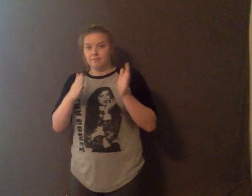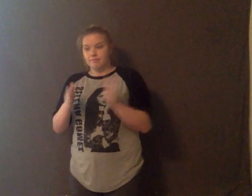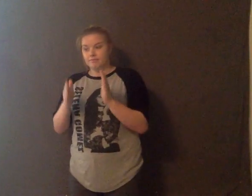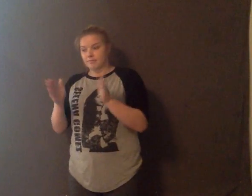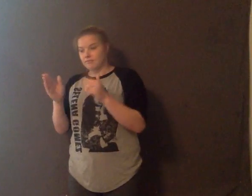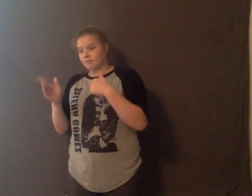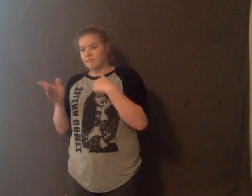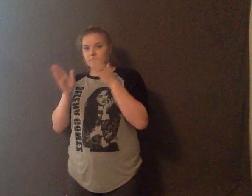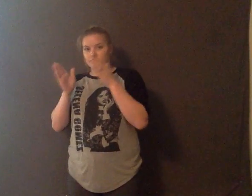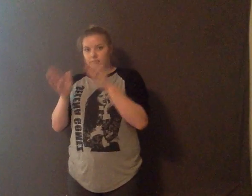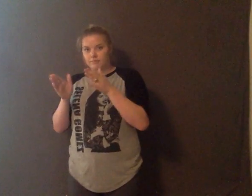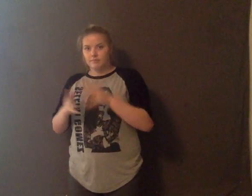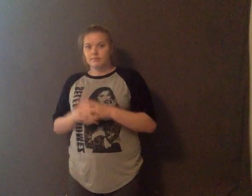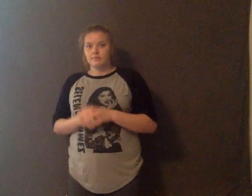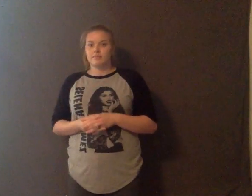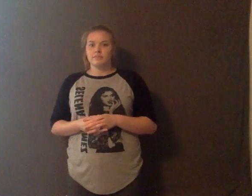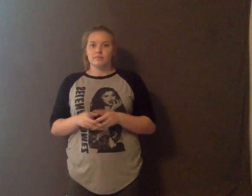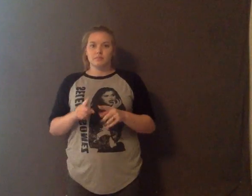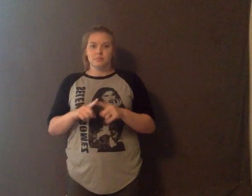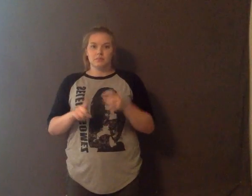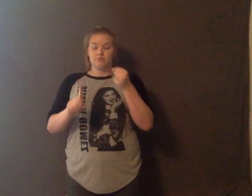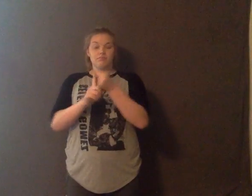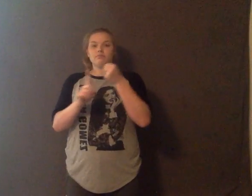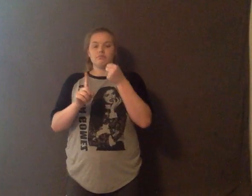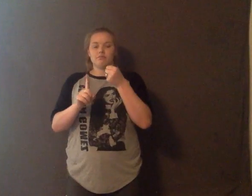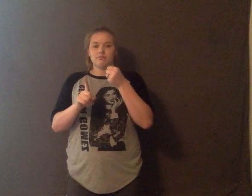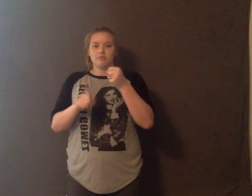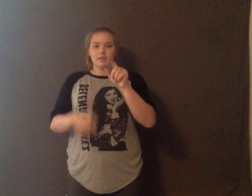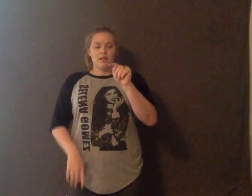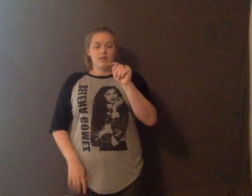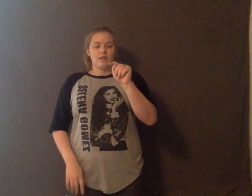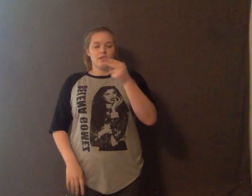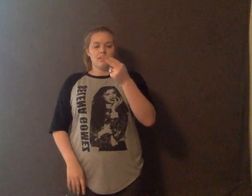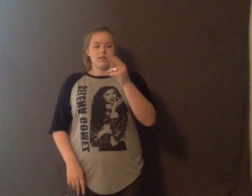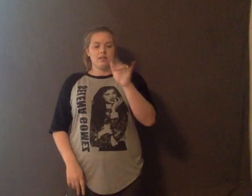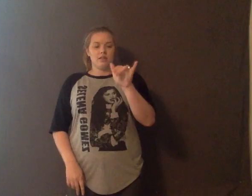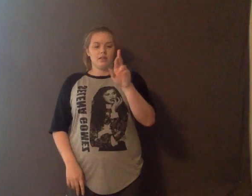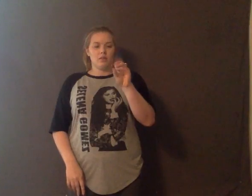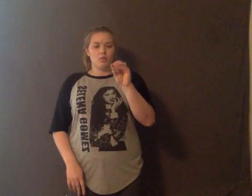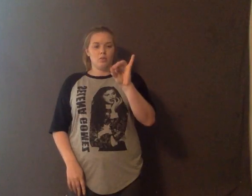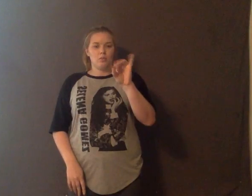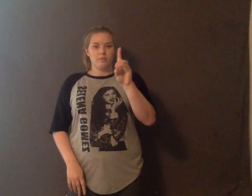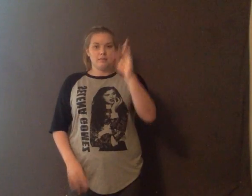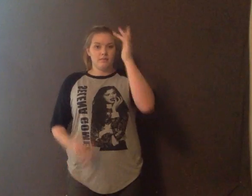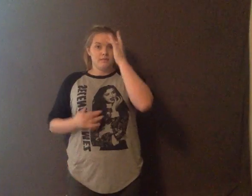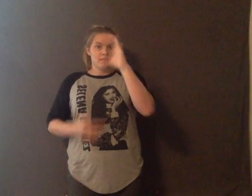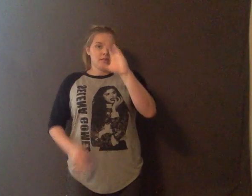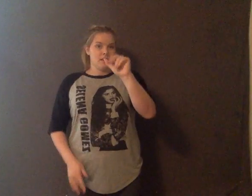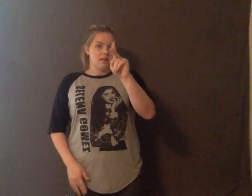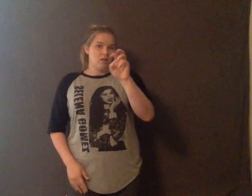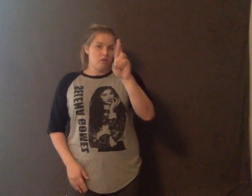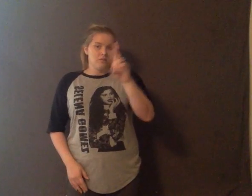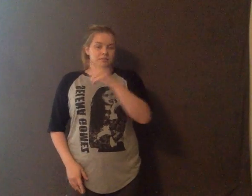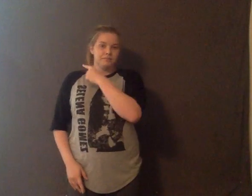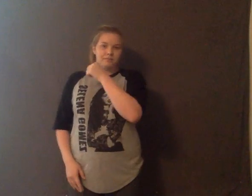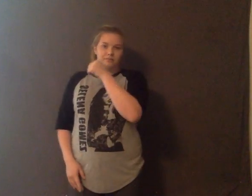time until I got thyroid cancer. And everything changed from there. I decided